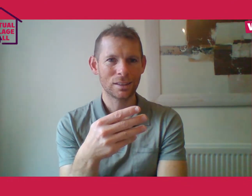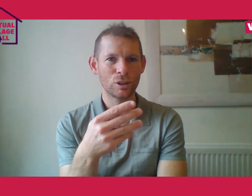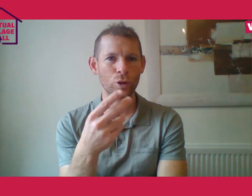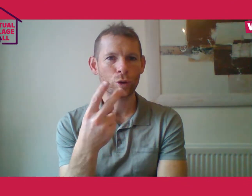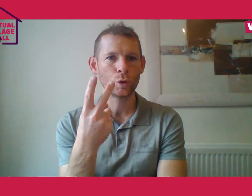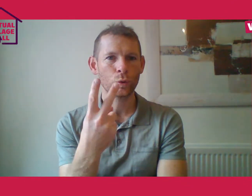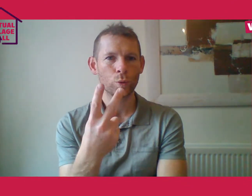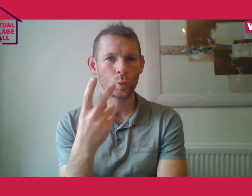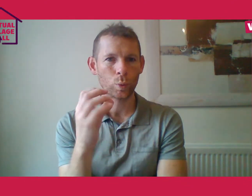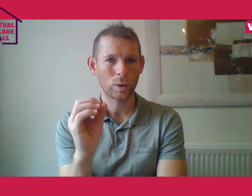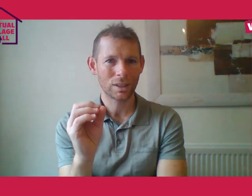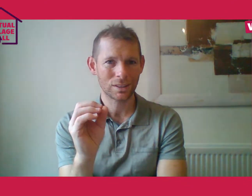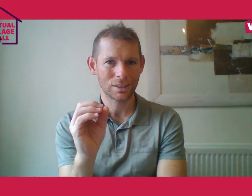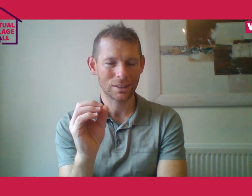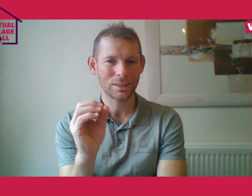19, and 20.